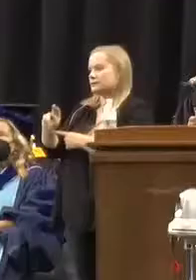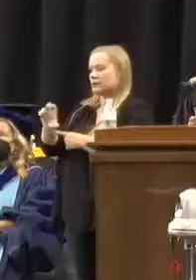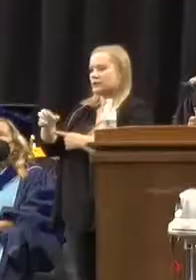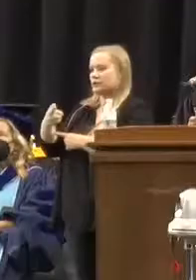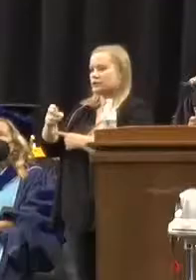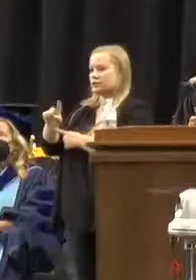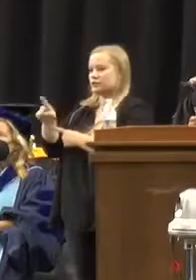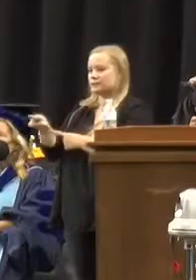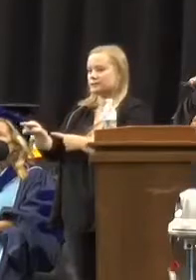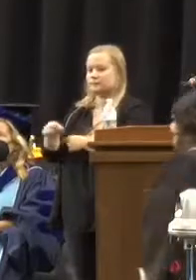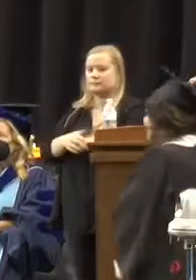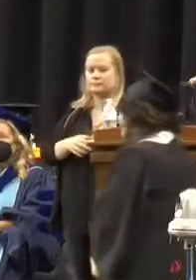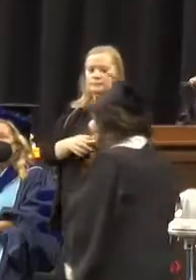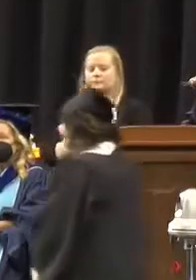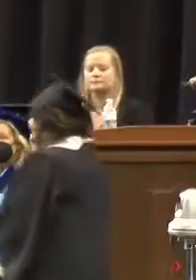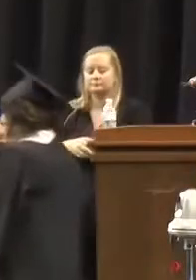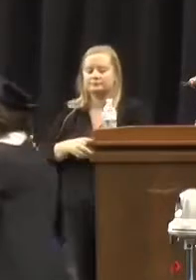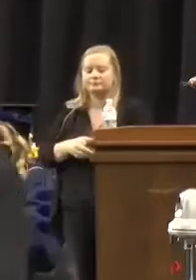Veronica Sanchez.